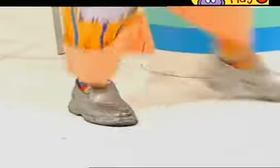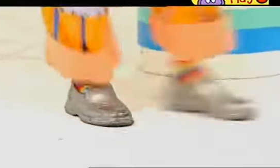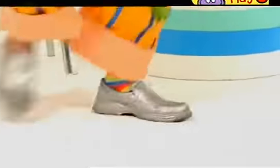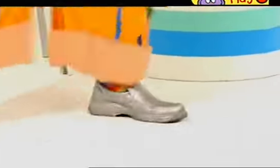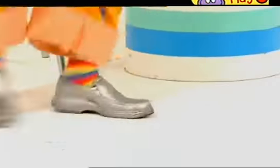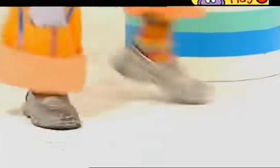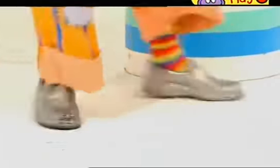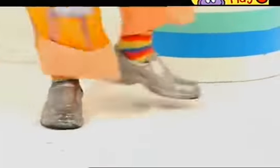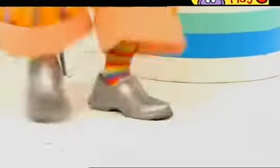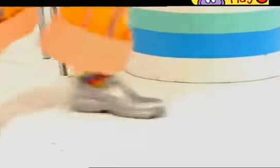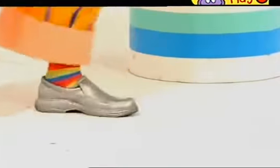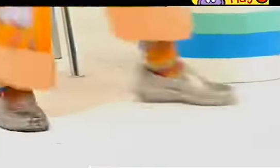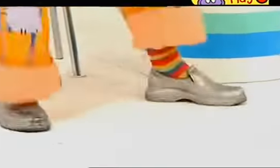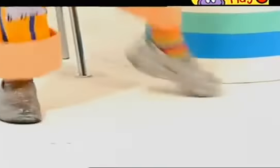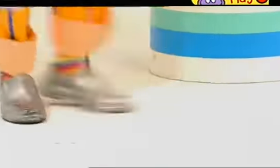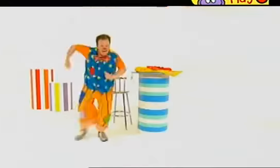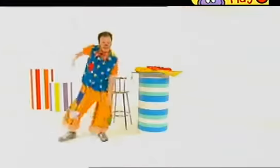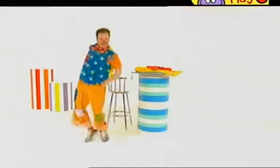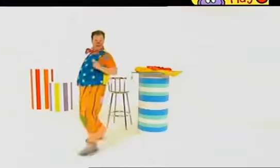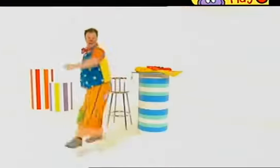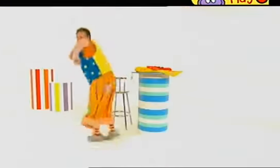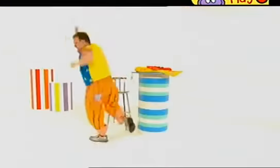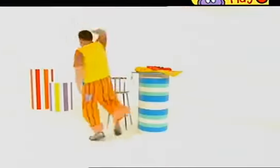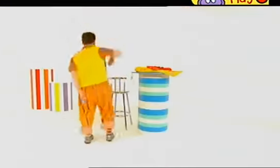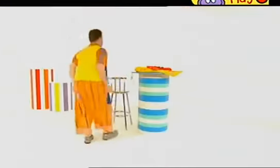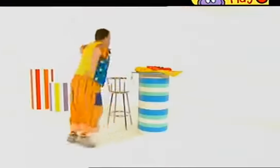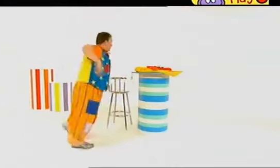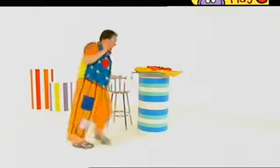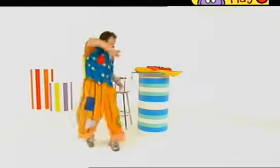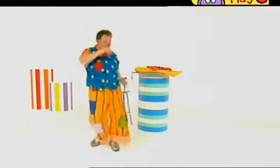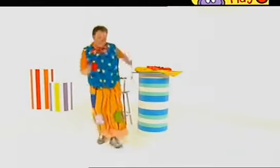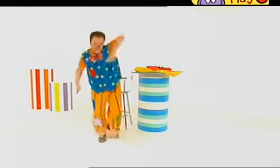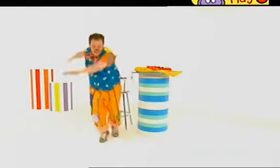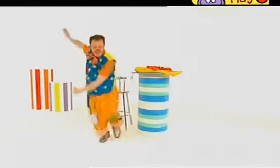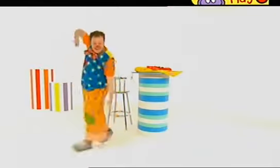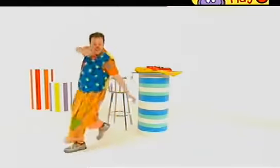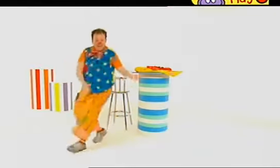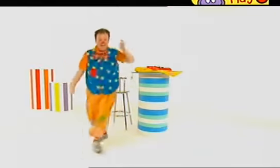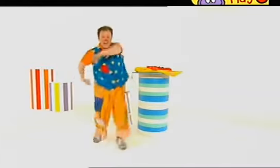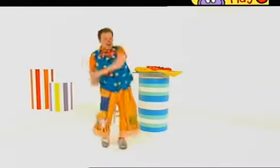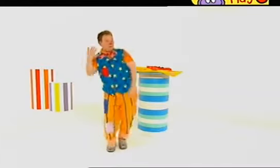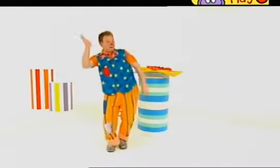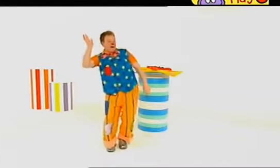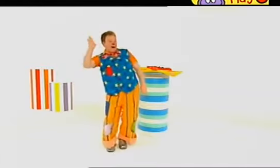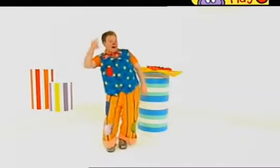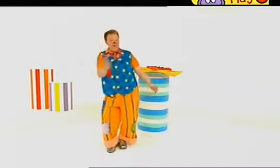great dancing, Mr. Tumble. Bye-bye, Mr. Tumble. See you later. Bye-bye!